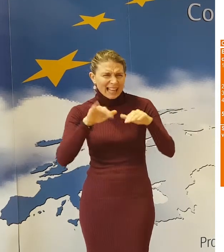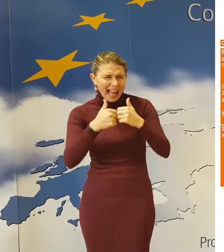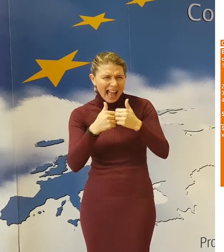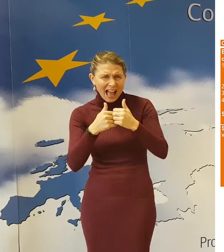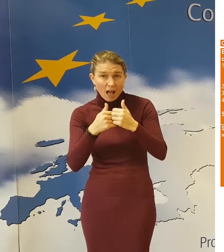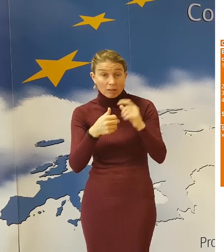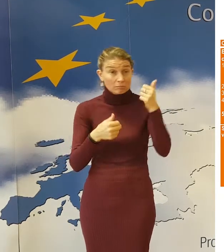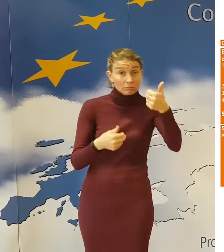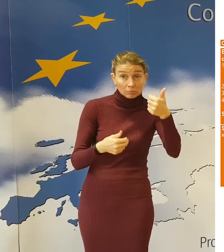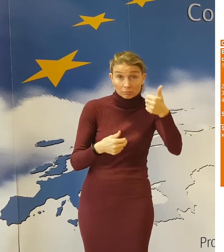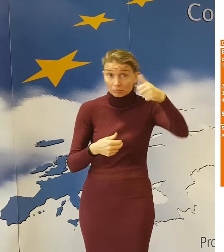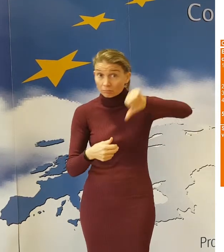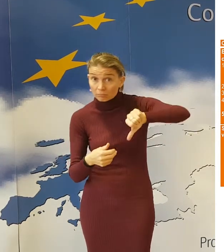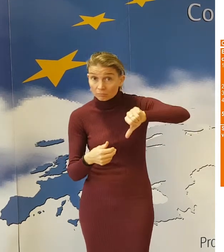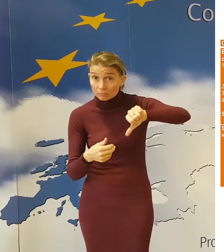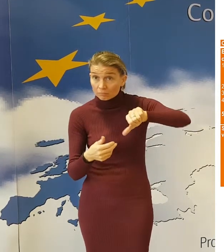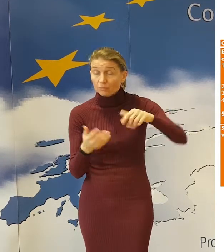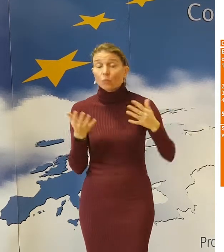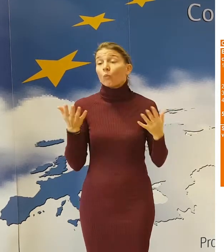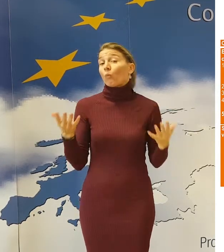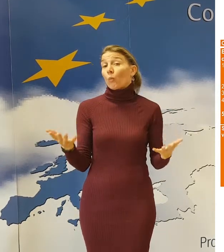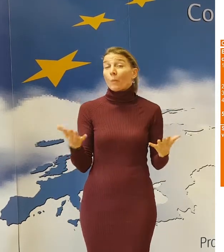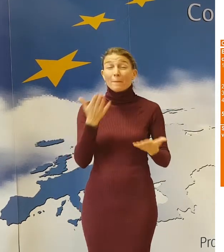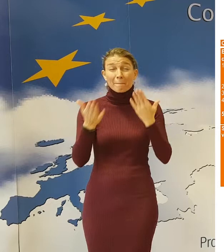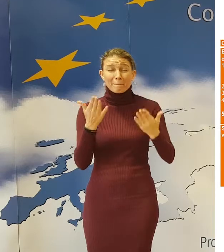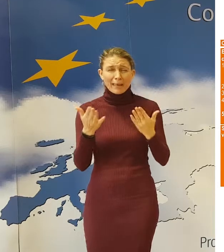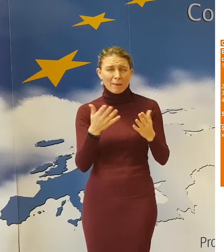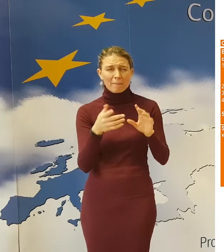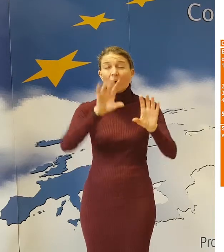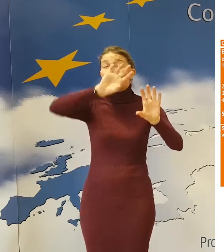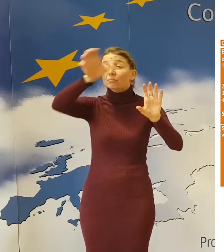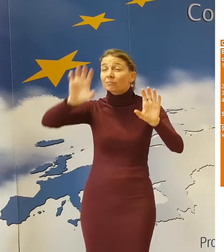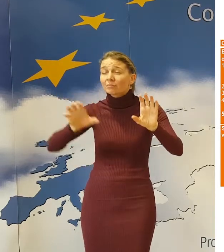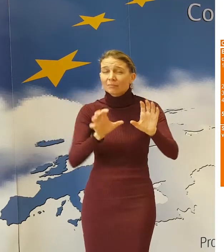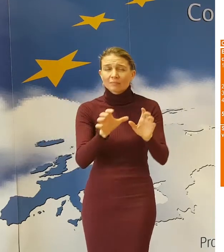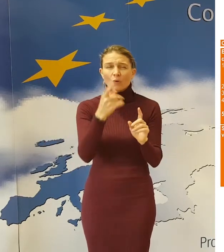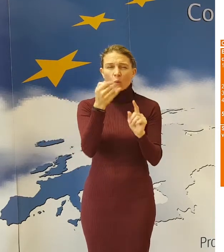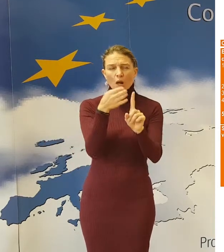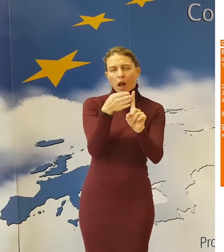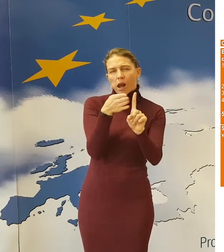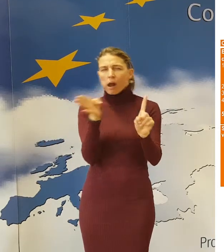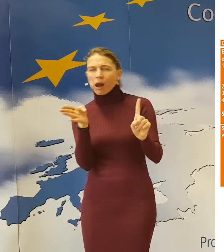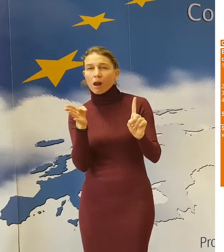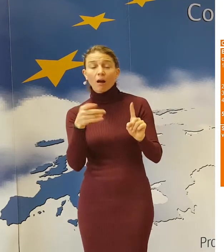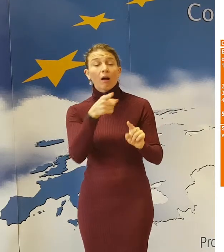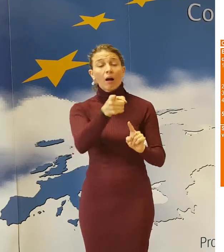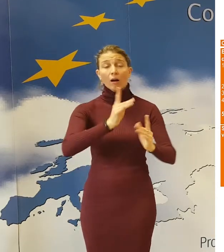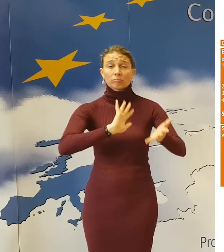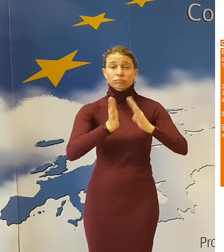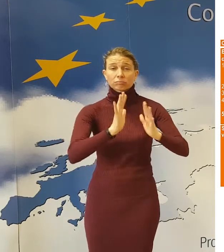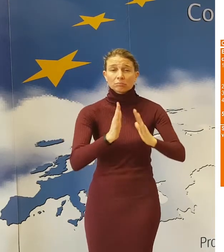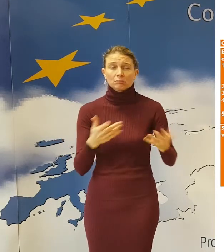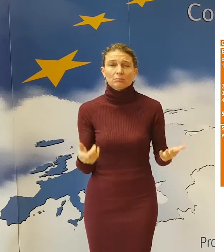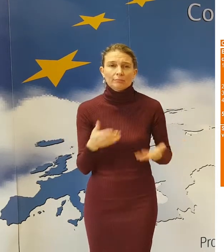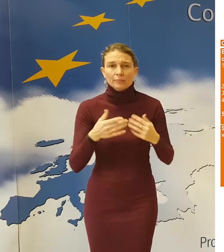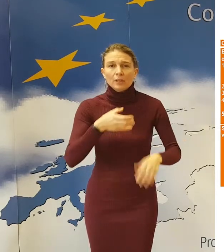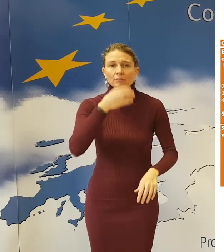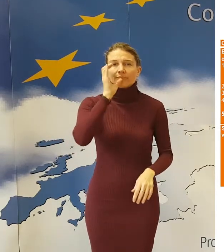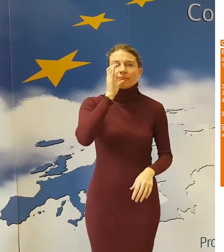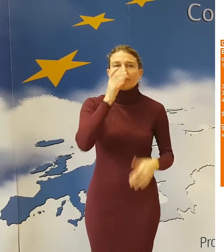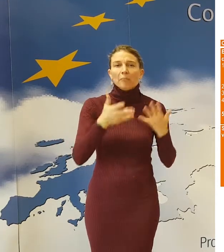you need to be aware about, for example, what about variance? What about slightly variance in the production of a